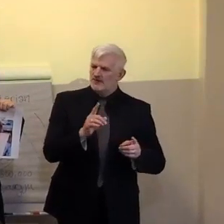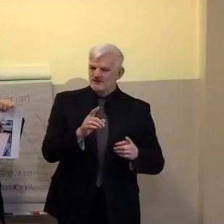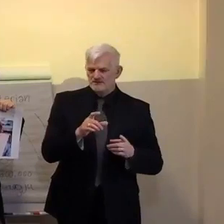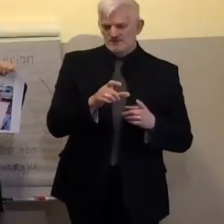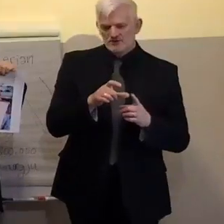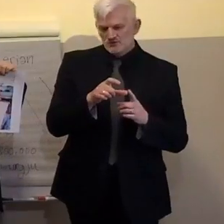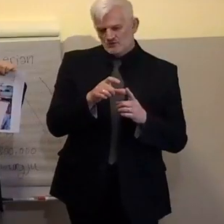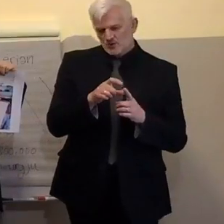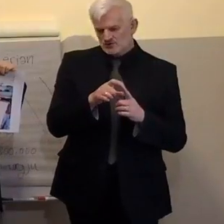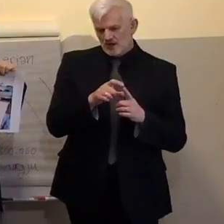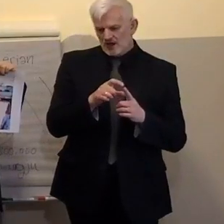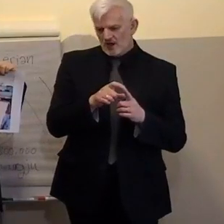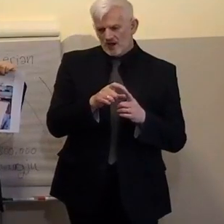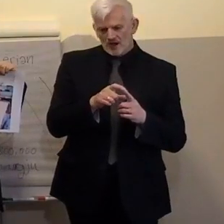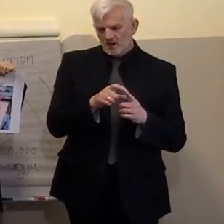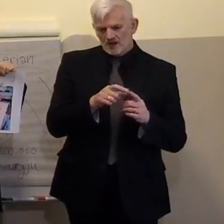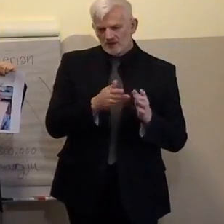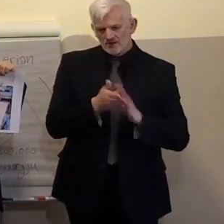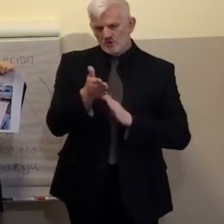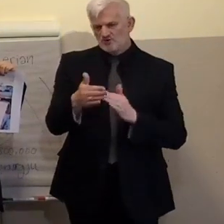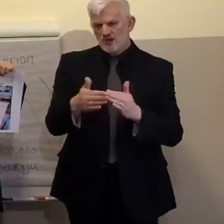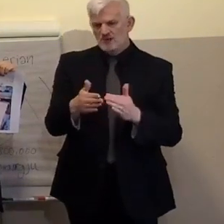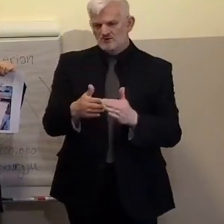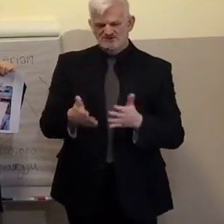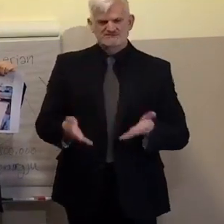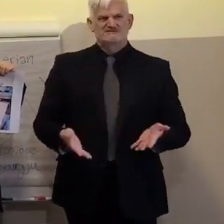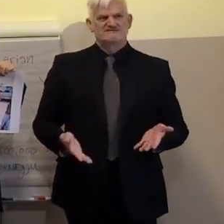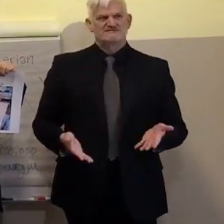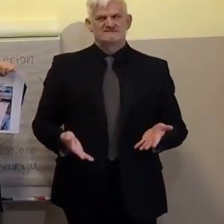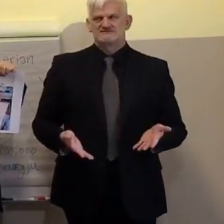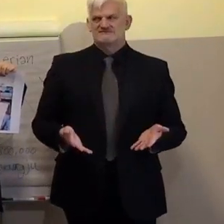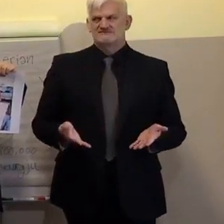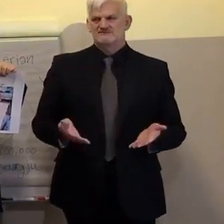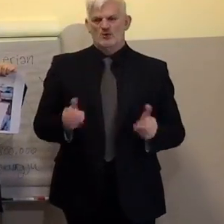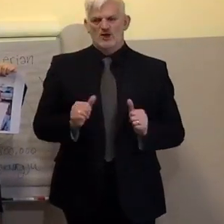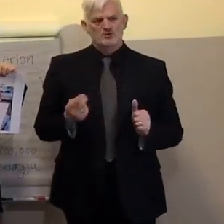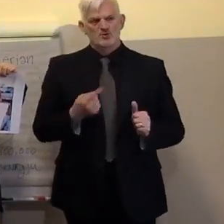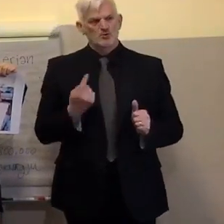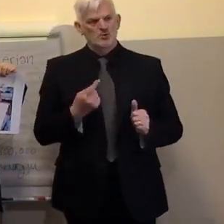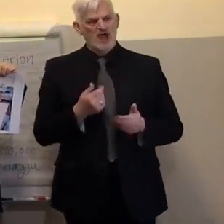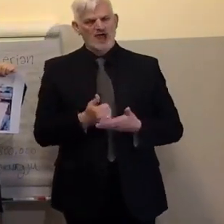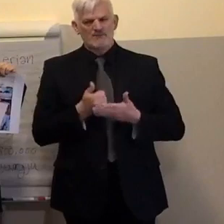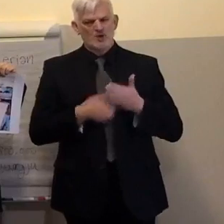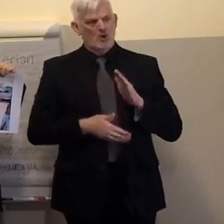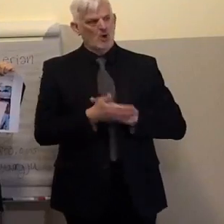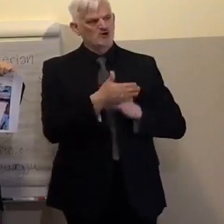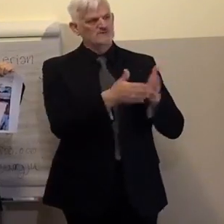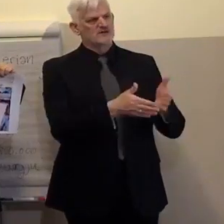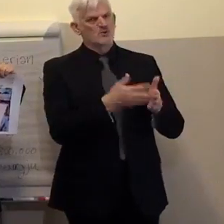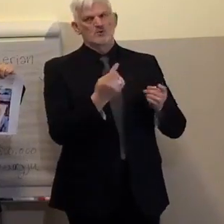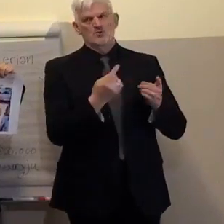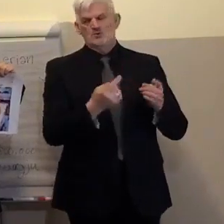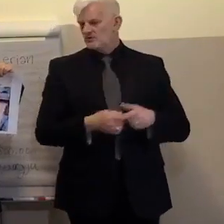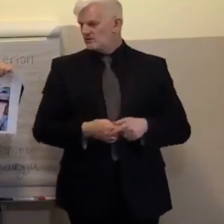just waiting. Anyone could help her to go to hospital. So I brought her my